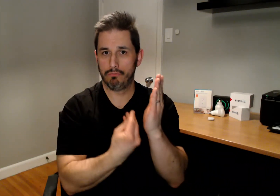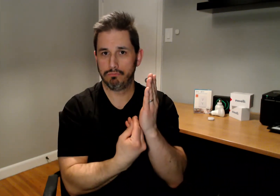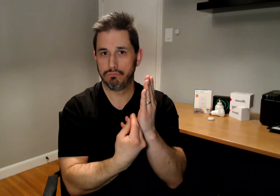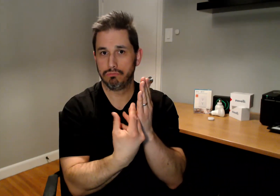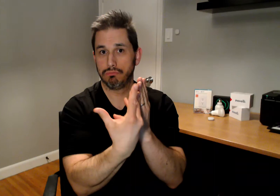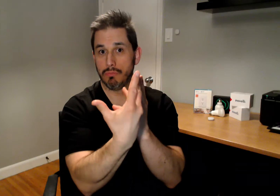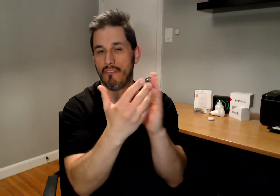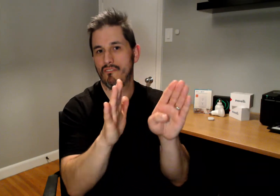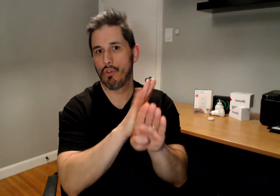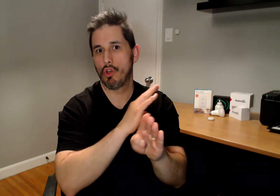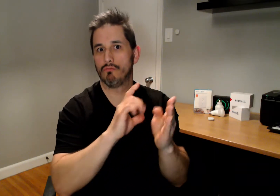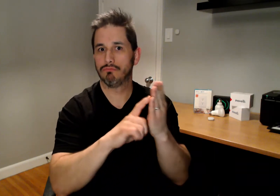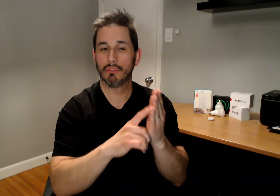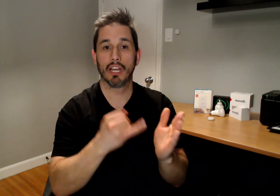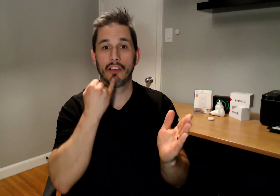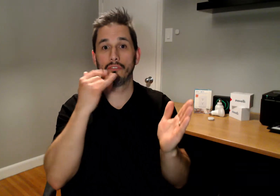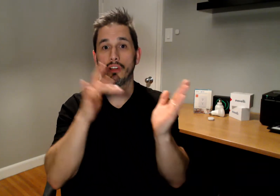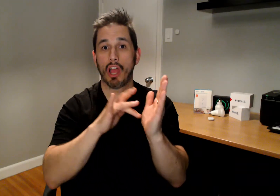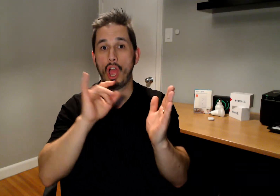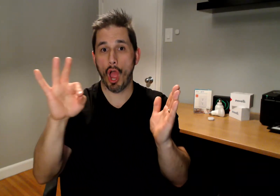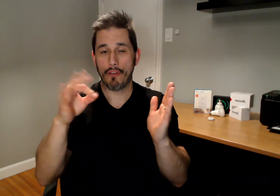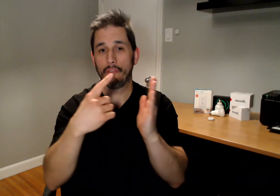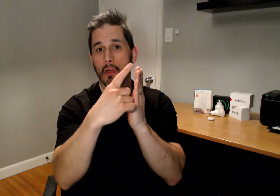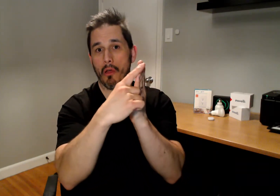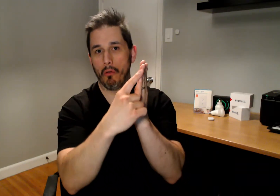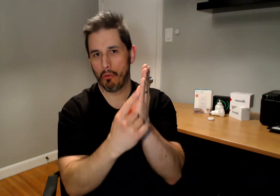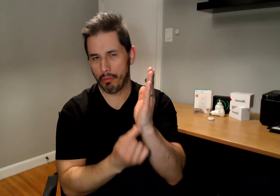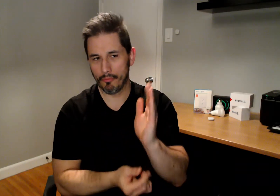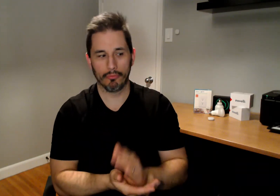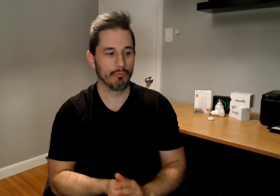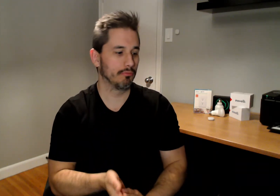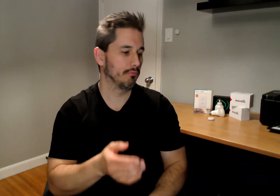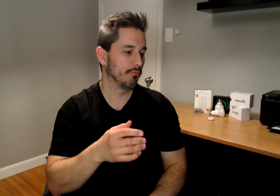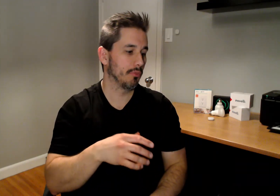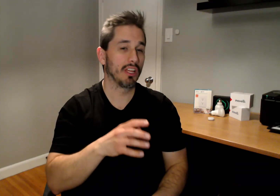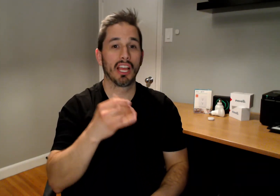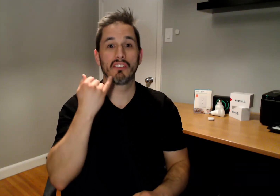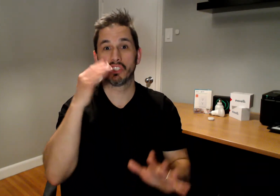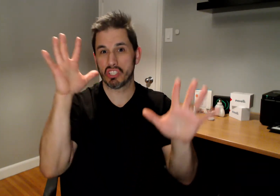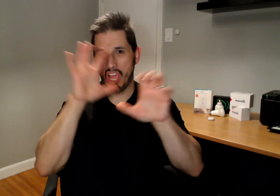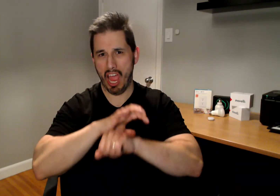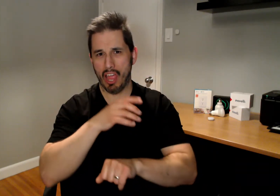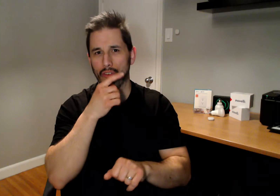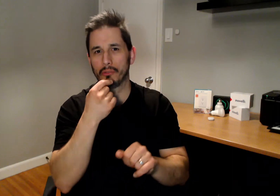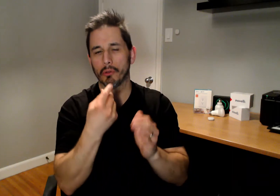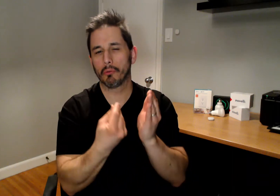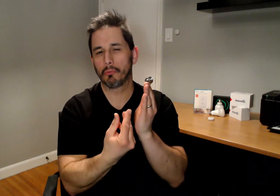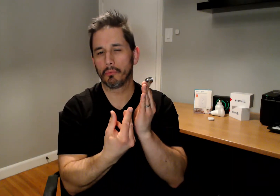It turns on whenever you hit the button to turn a light on, and as such will also dim whenever you turn that light off.